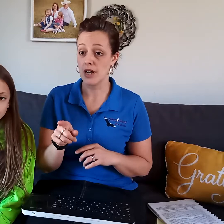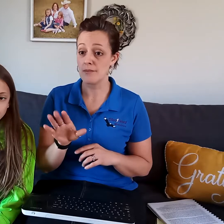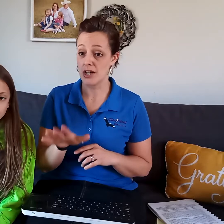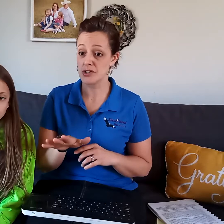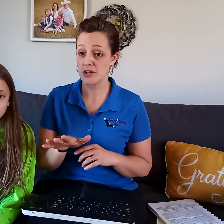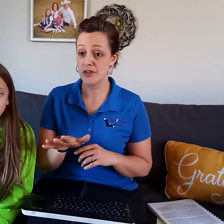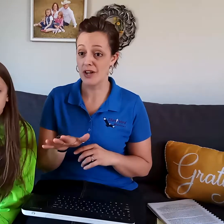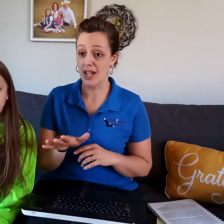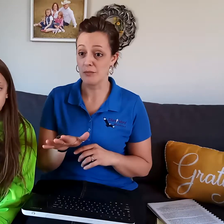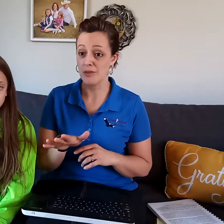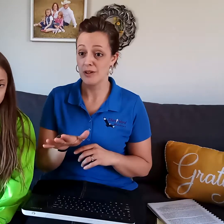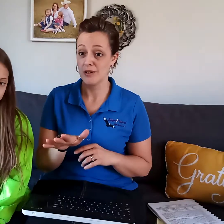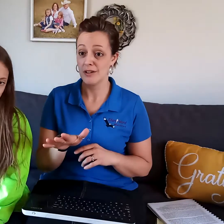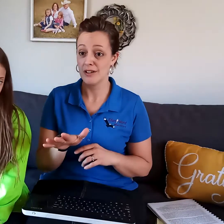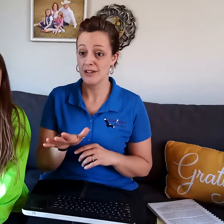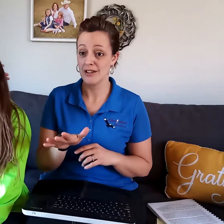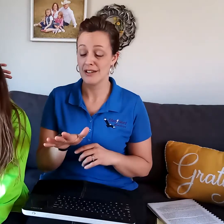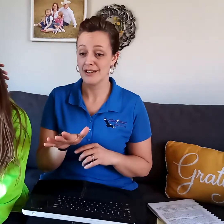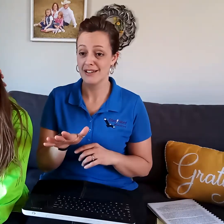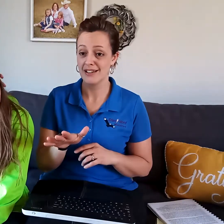not sure of your name.